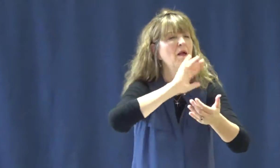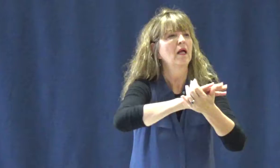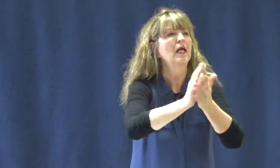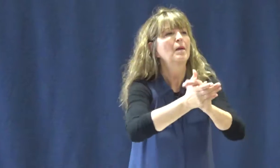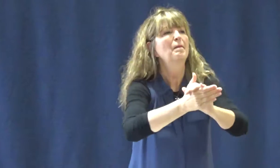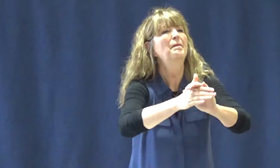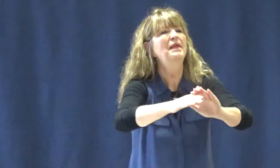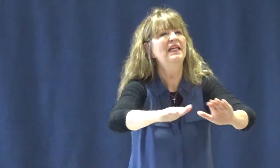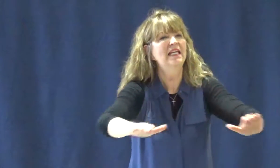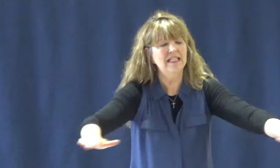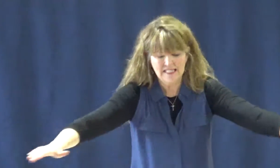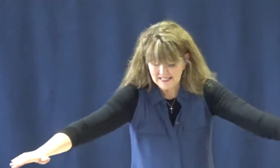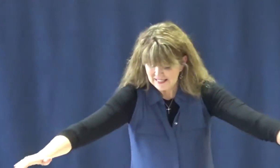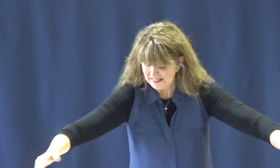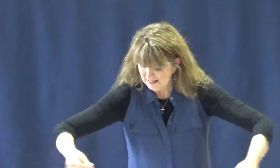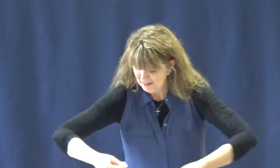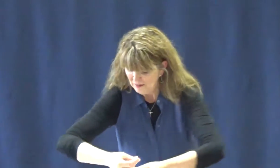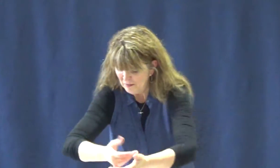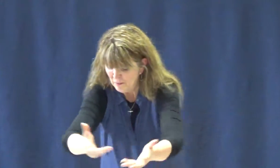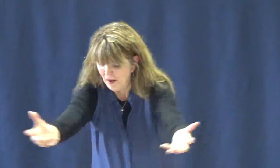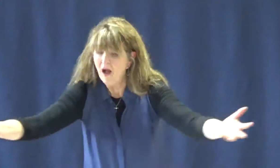earth peace among men."